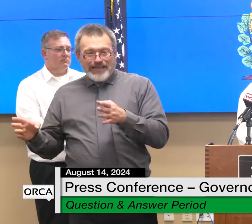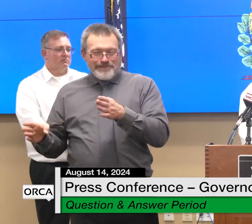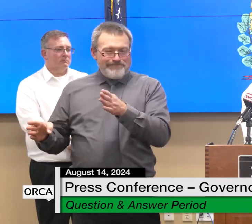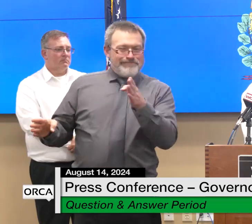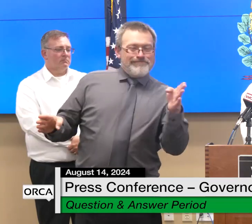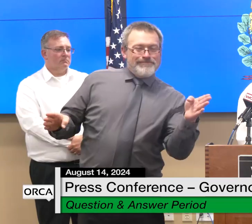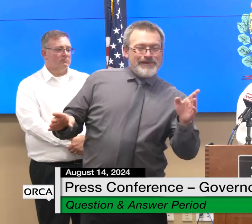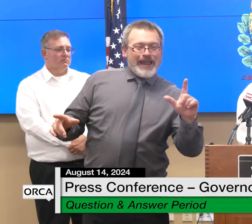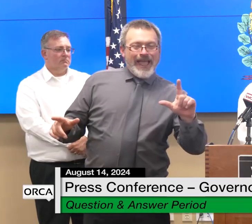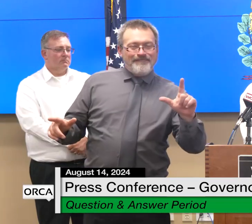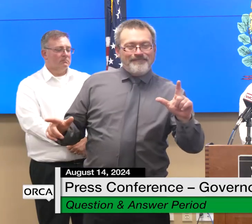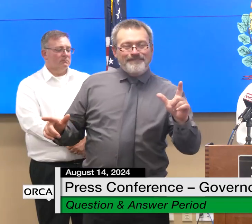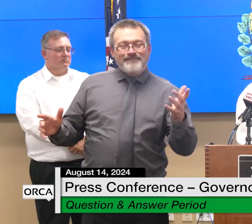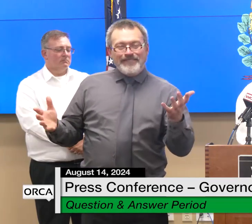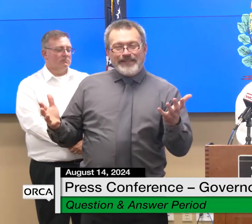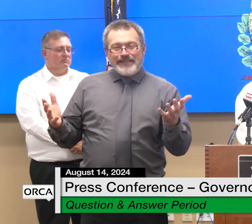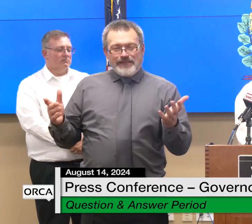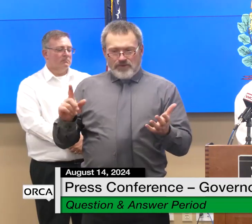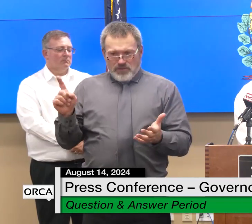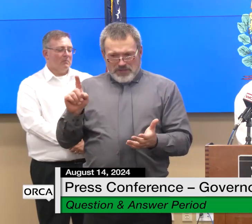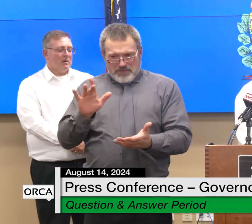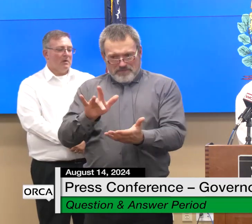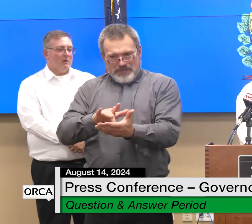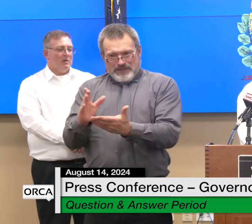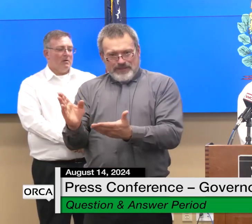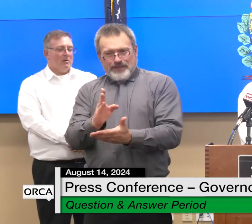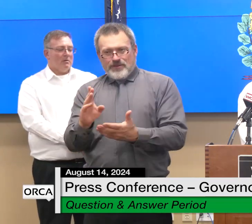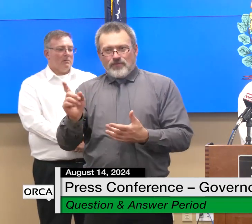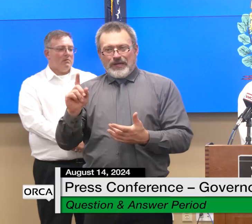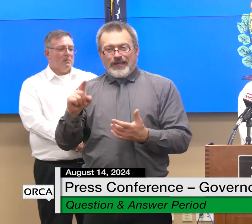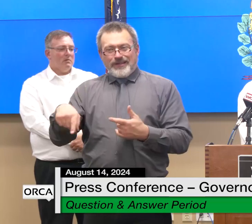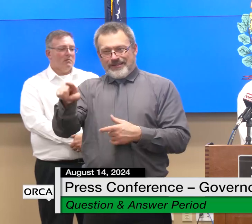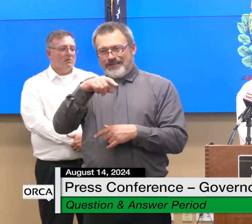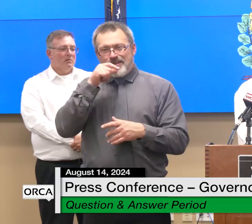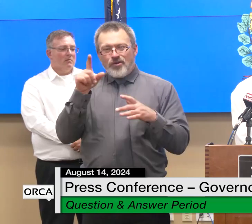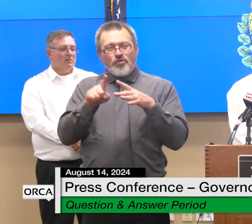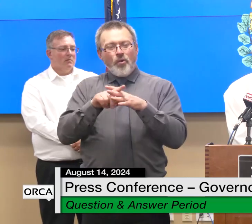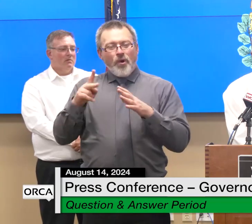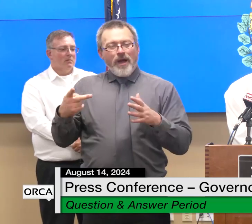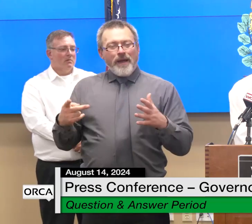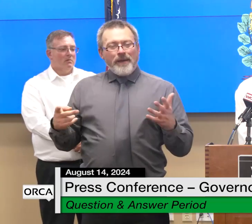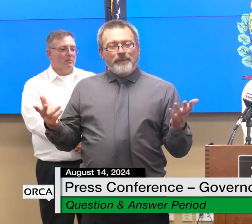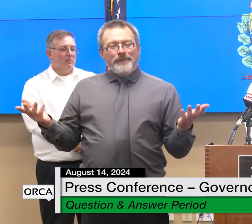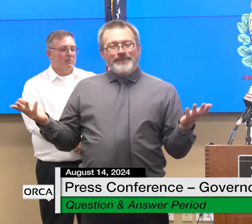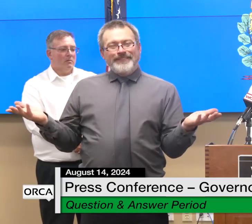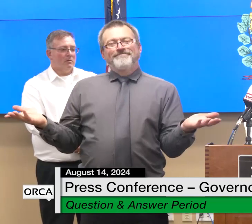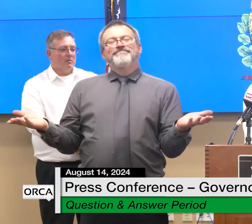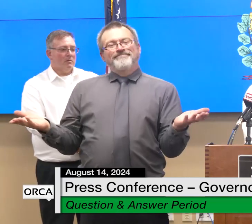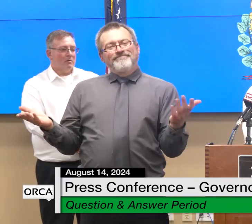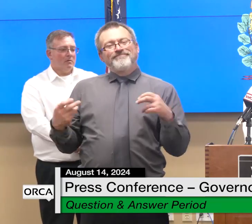to come out and vote at those times. So again,